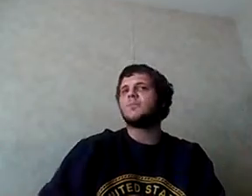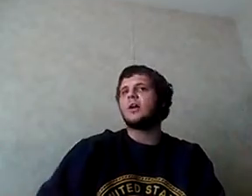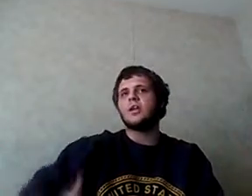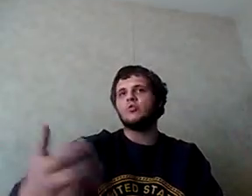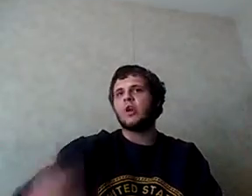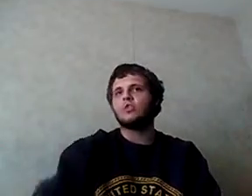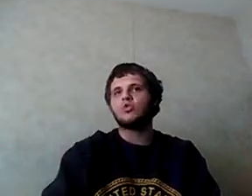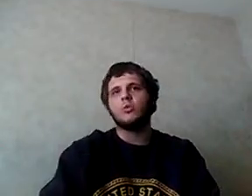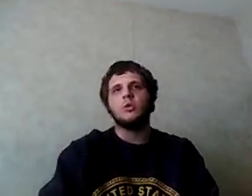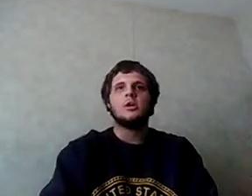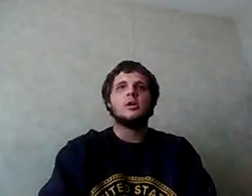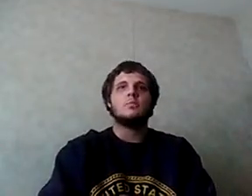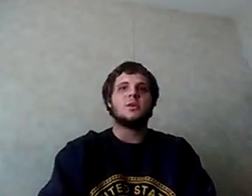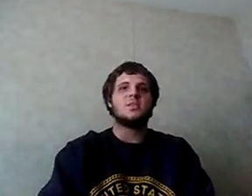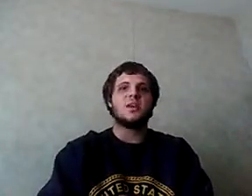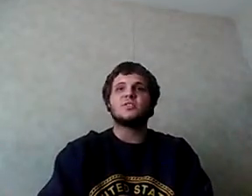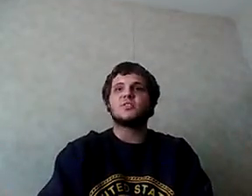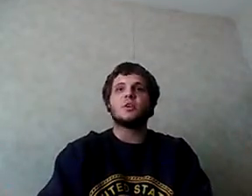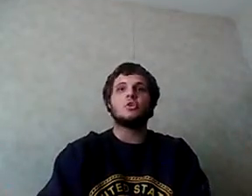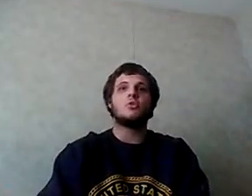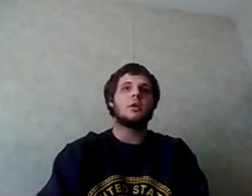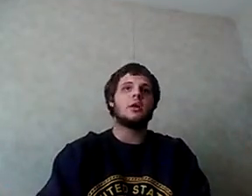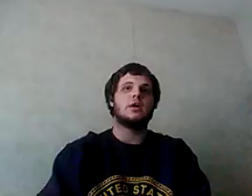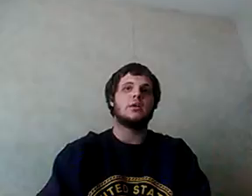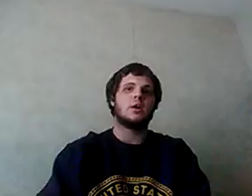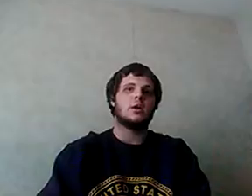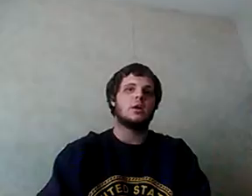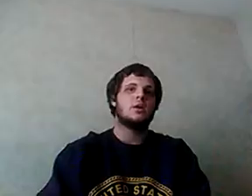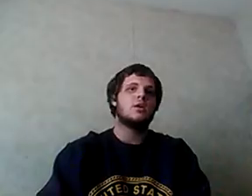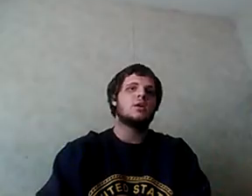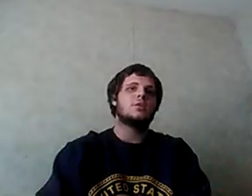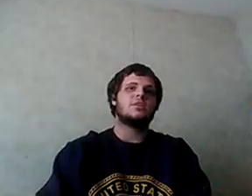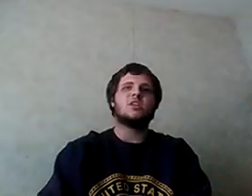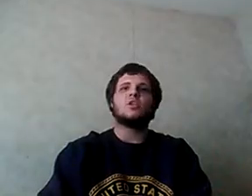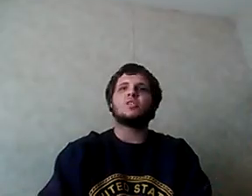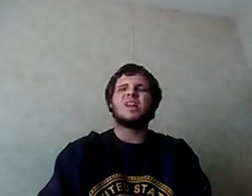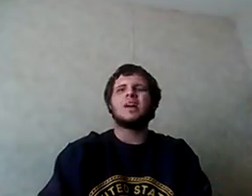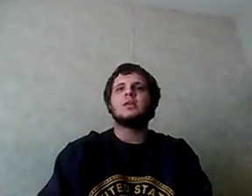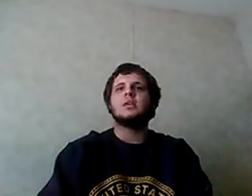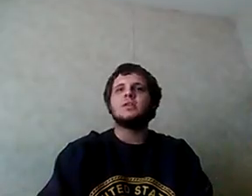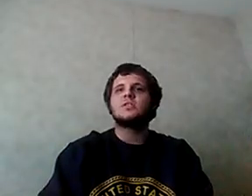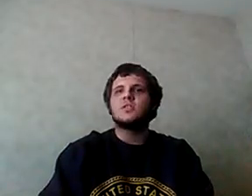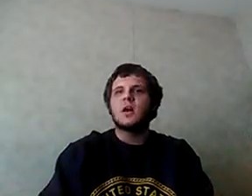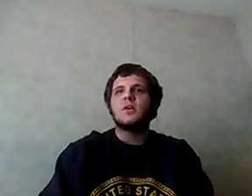Torva I can hit right through. But Tetsu and the tier 90